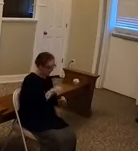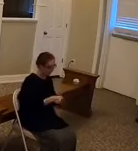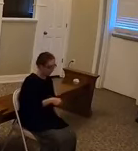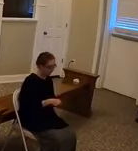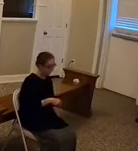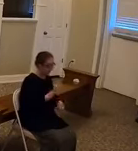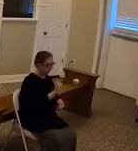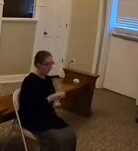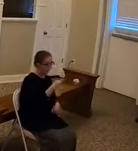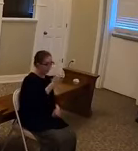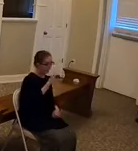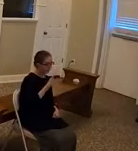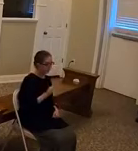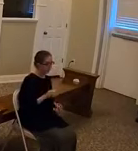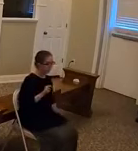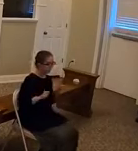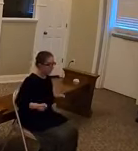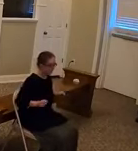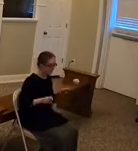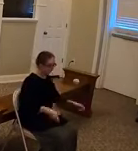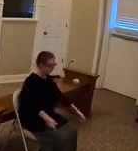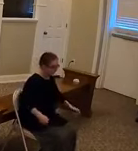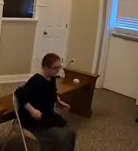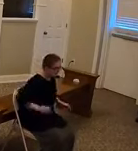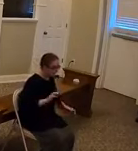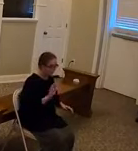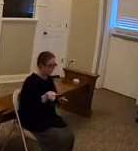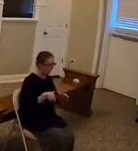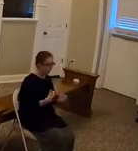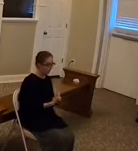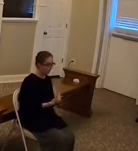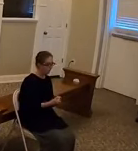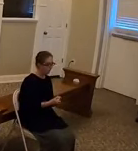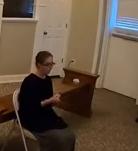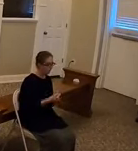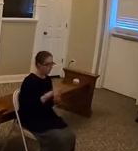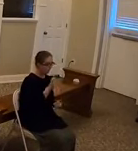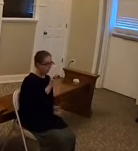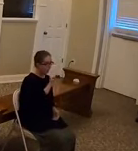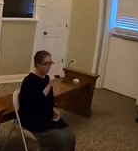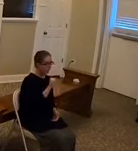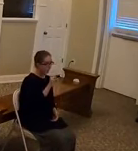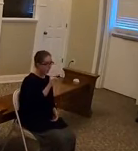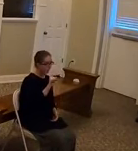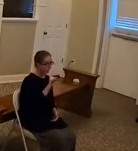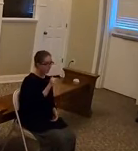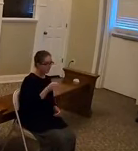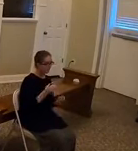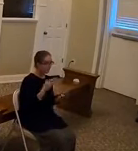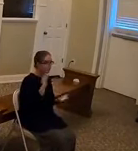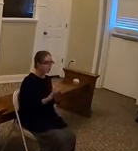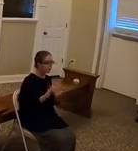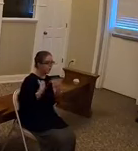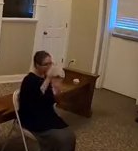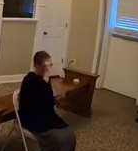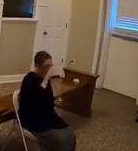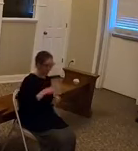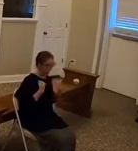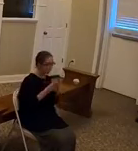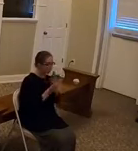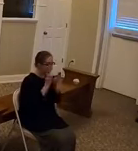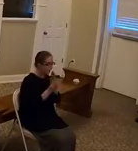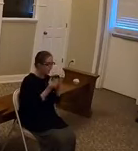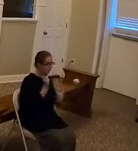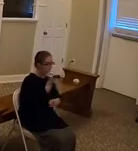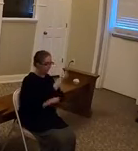works at HEB part-time. He's in a wheelchair. And he's all disfigured, and he's a great young man. And I got to